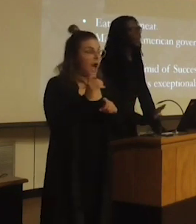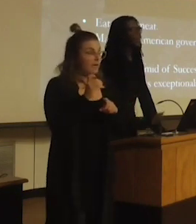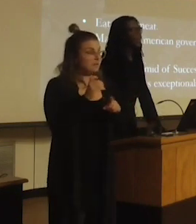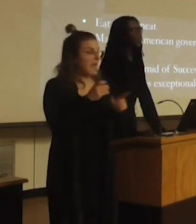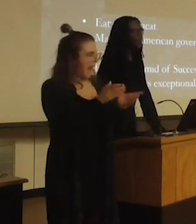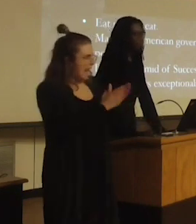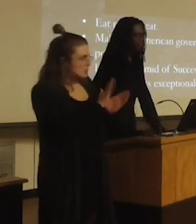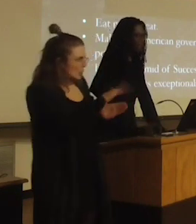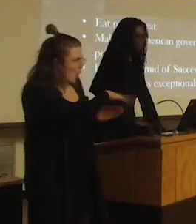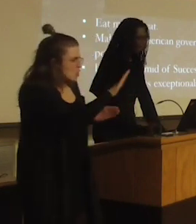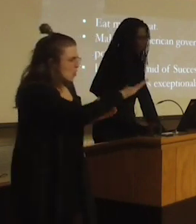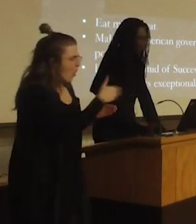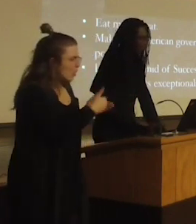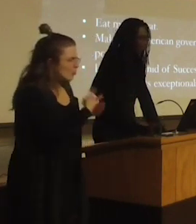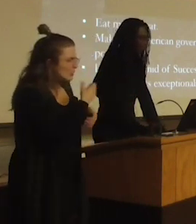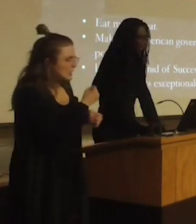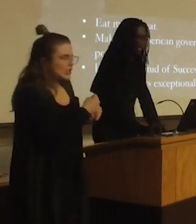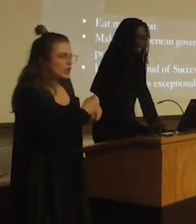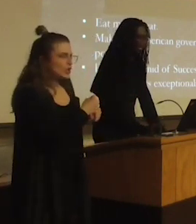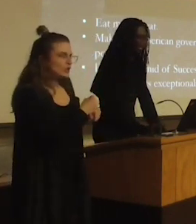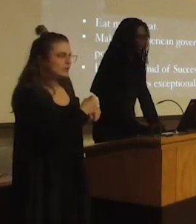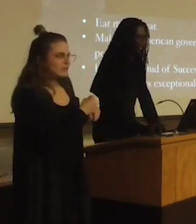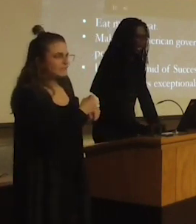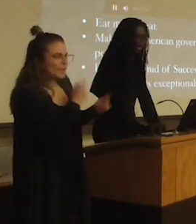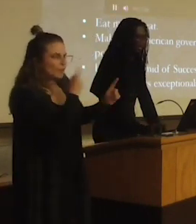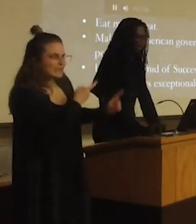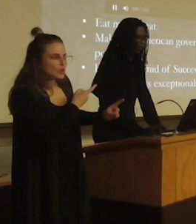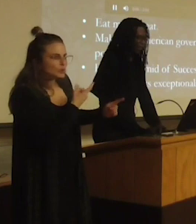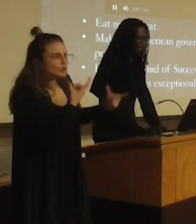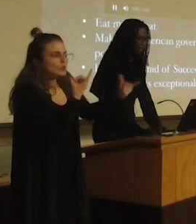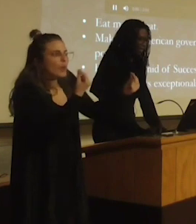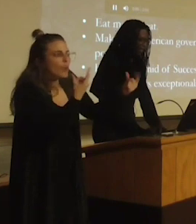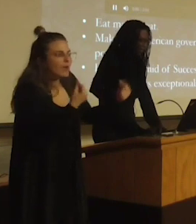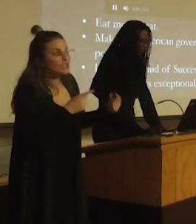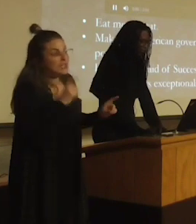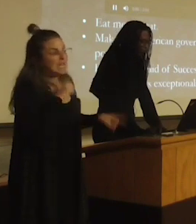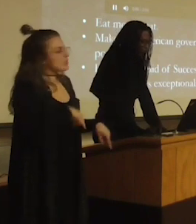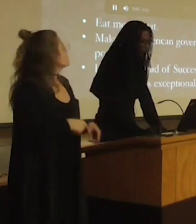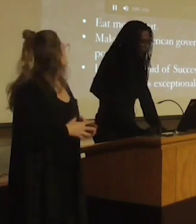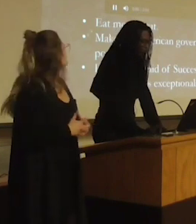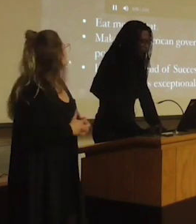asked her what her New Year's resolutions were. And so she answers with this.